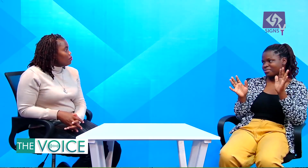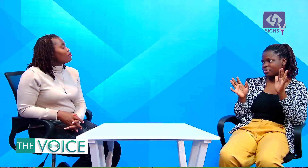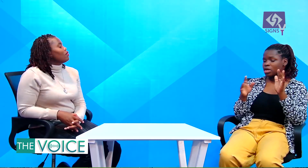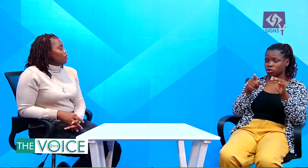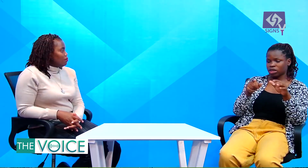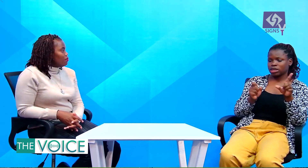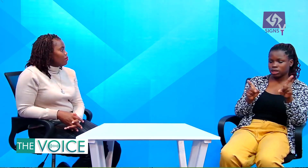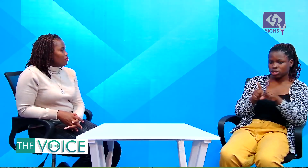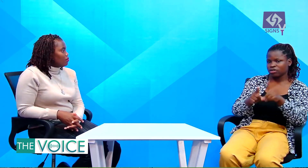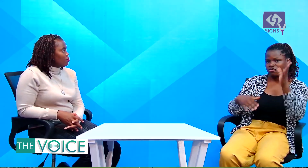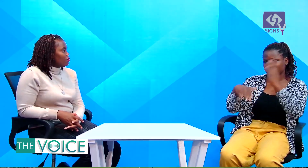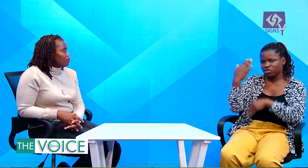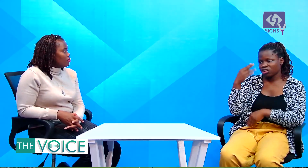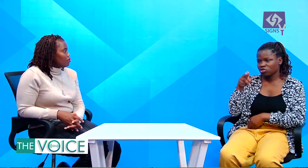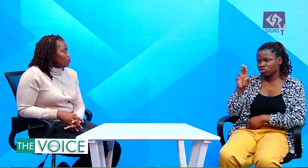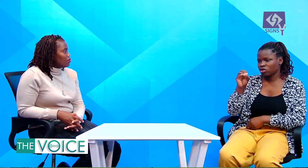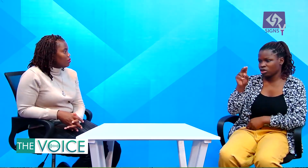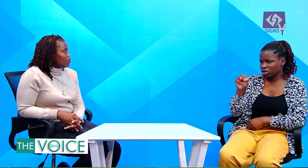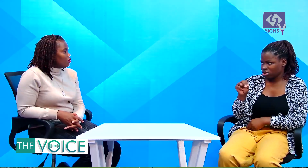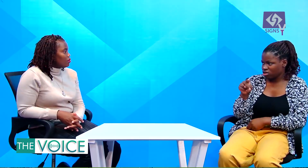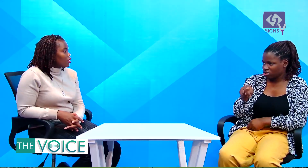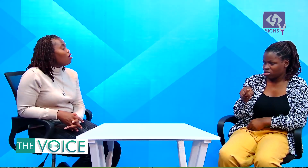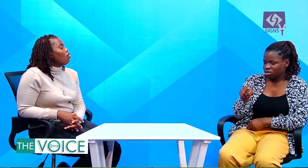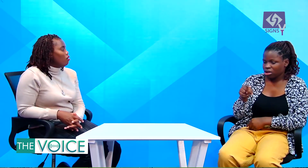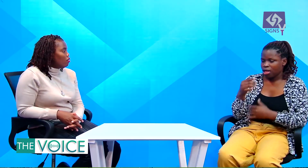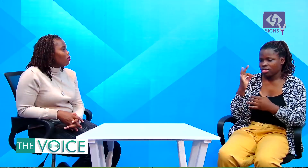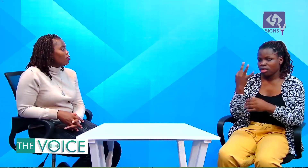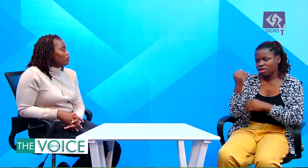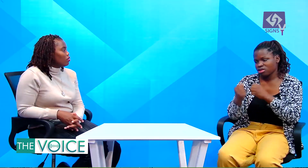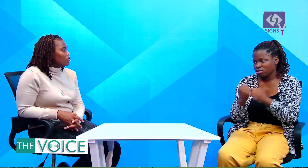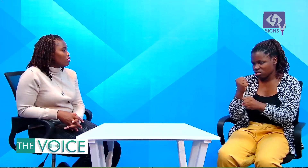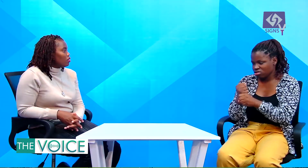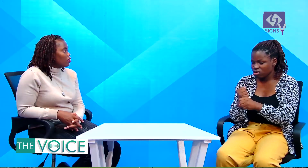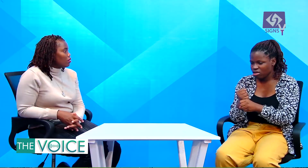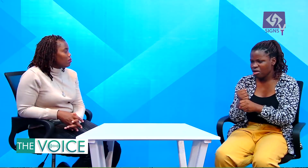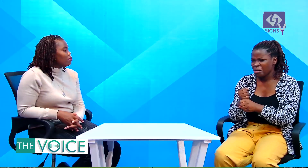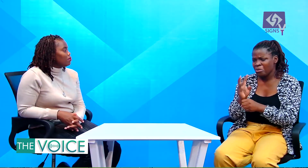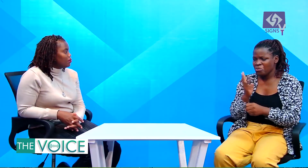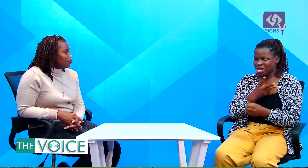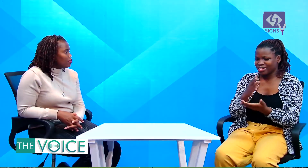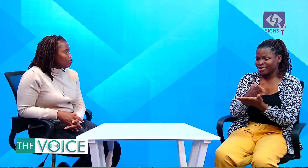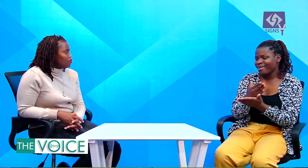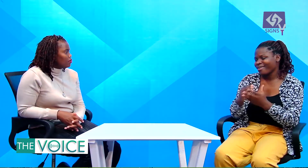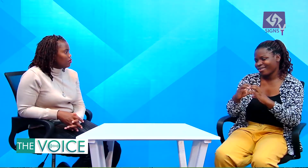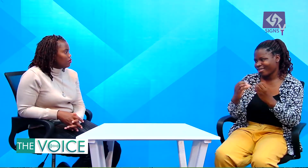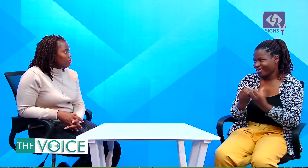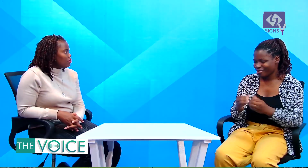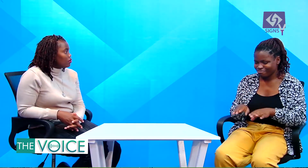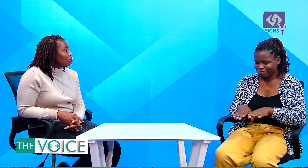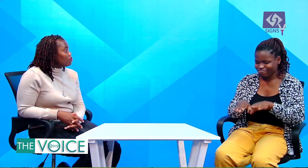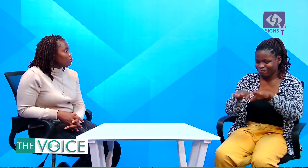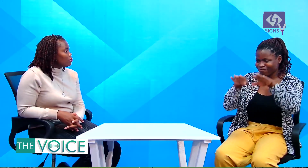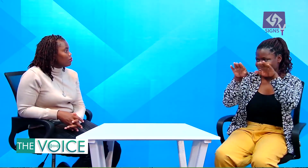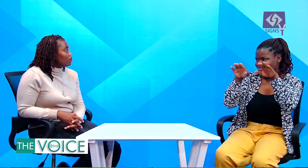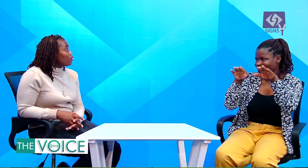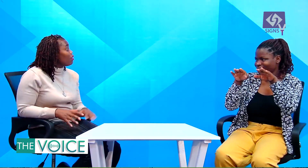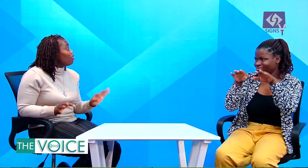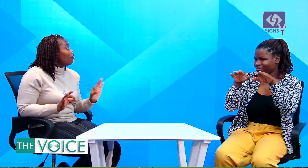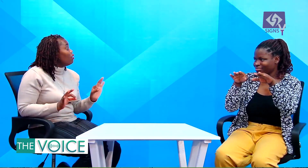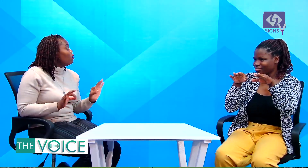And some have completed school. I have a sibling in the University of Nairobi in third